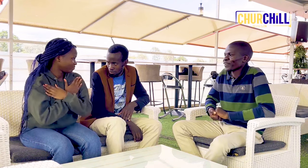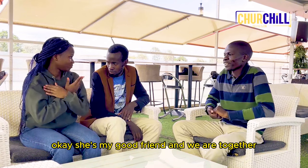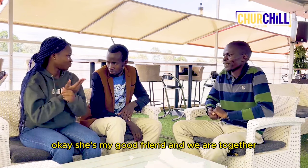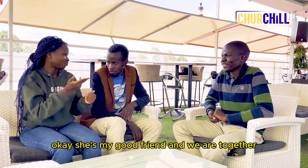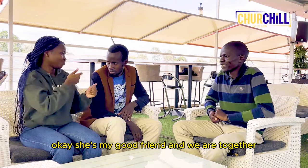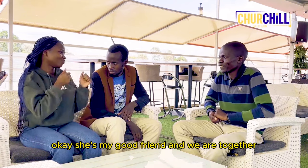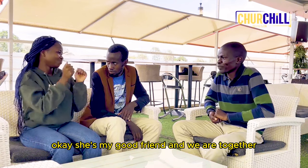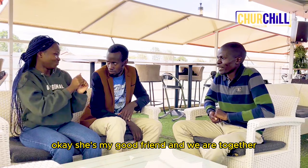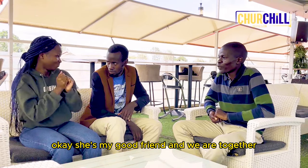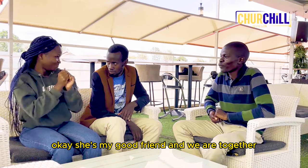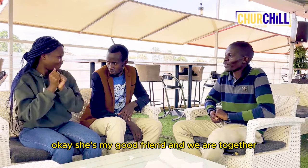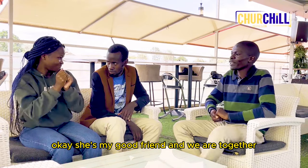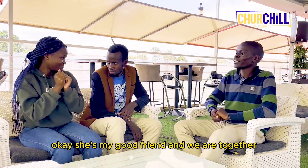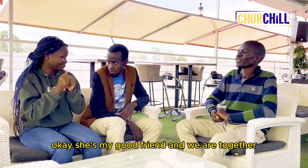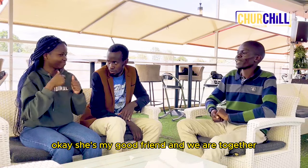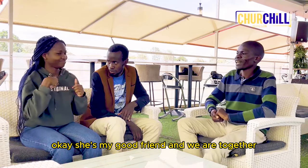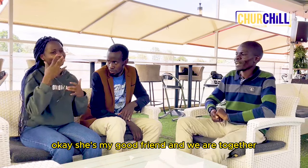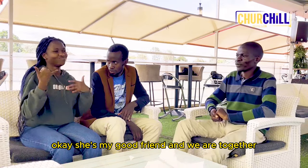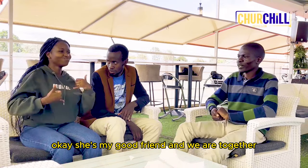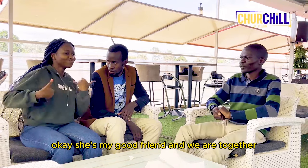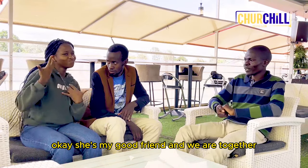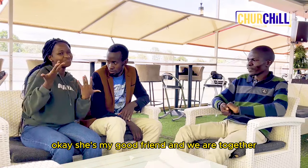Okay, she is my good friend, and we are together.